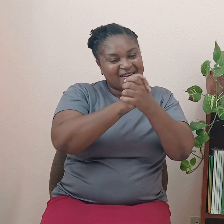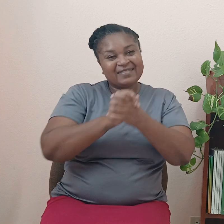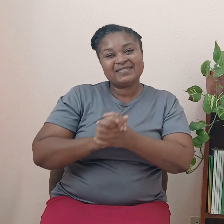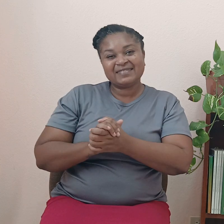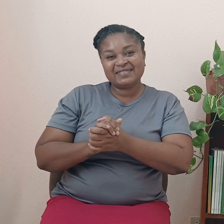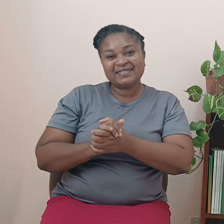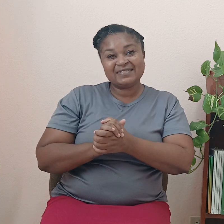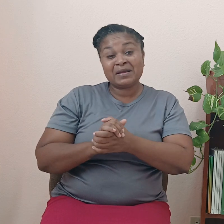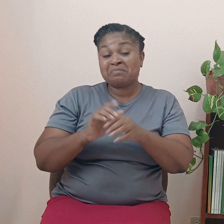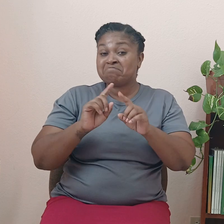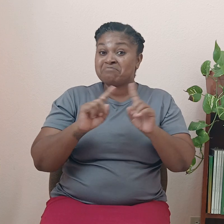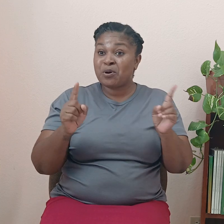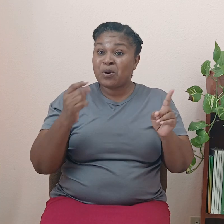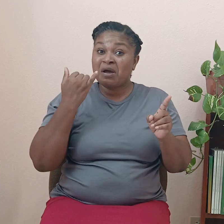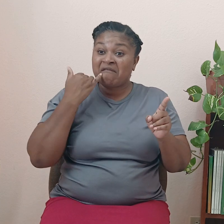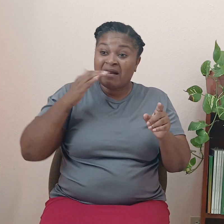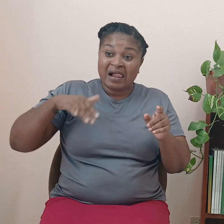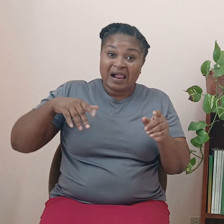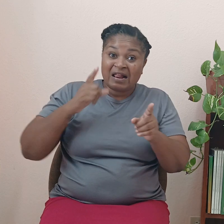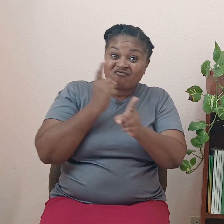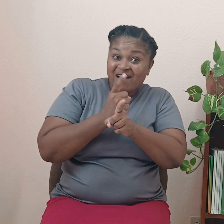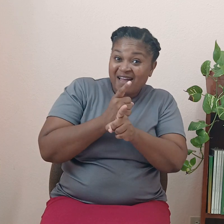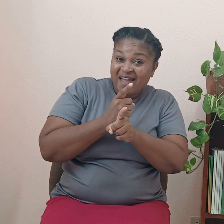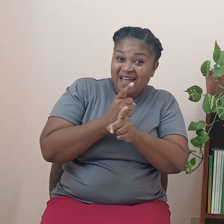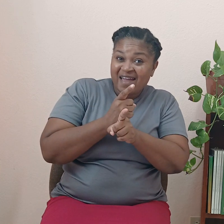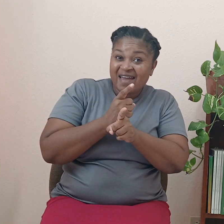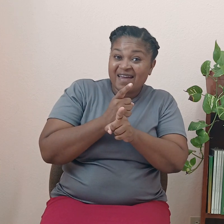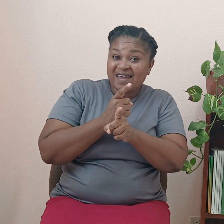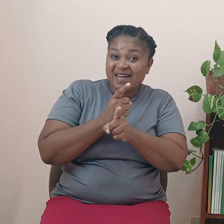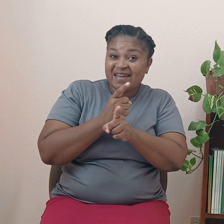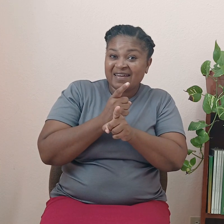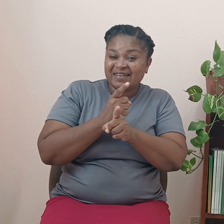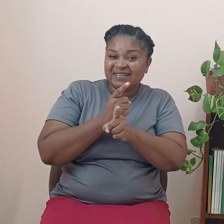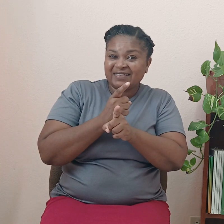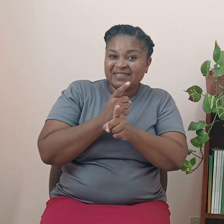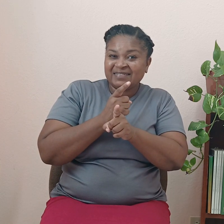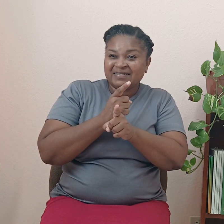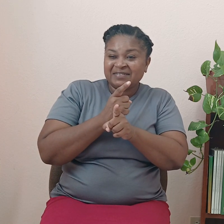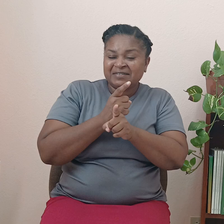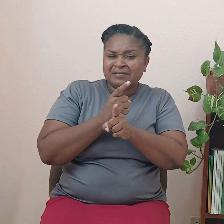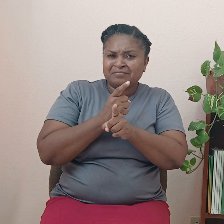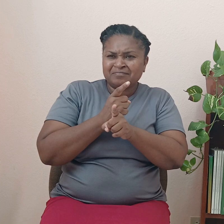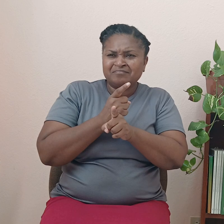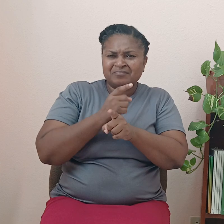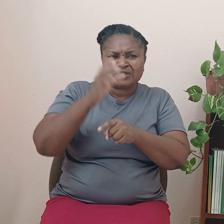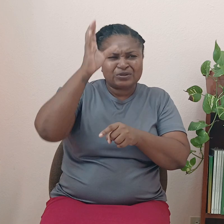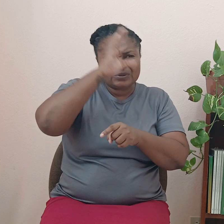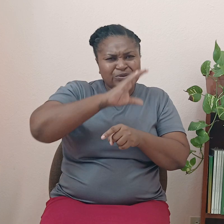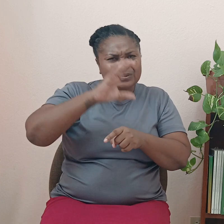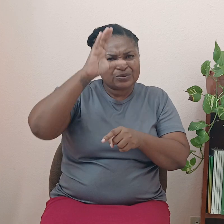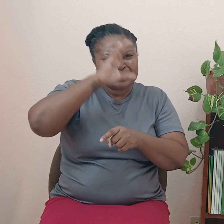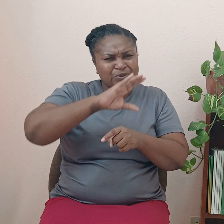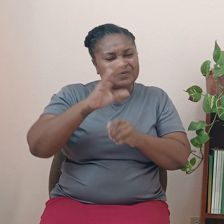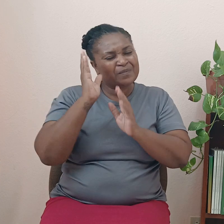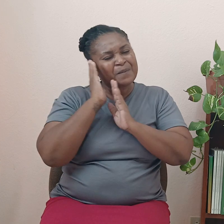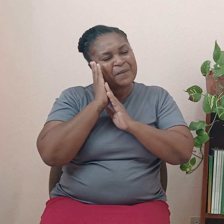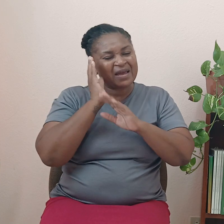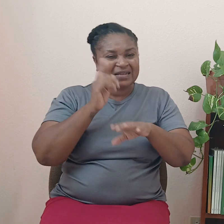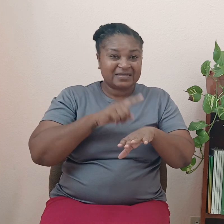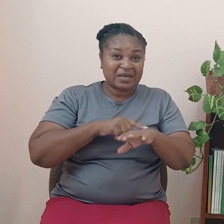But if you didn't get it right, you should look for the bedtime prayer, now I lay me